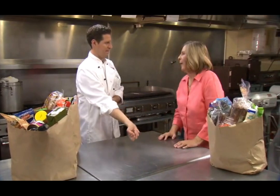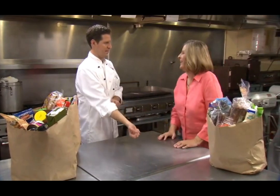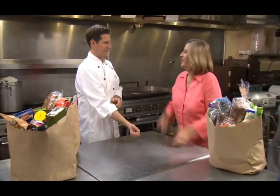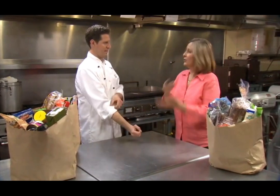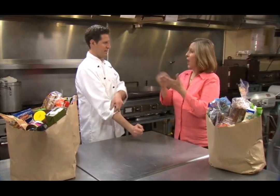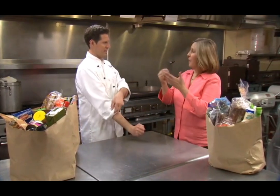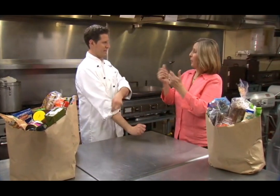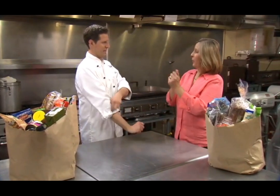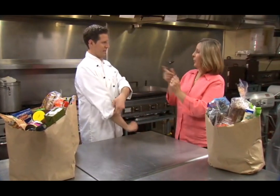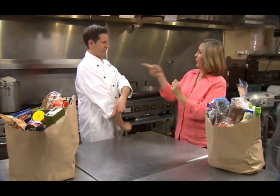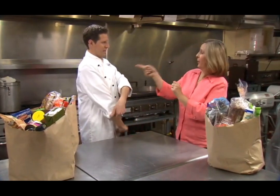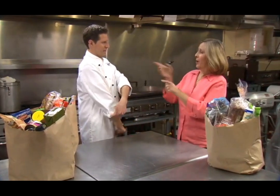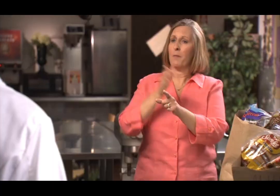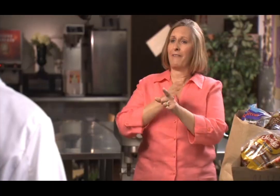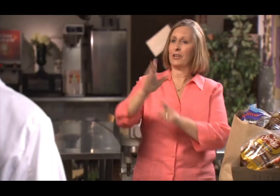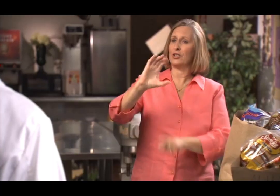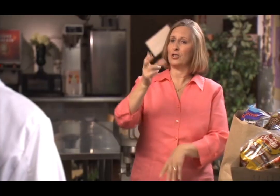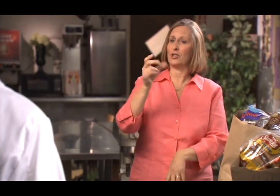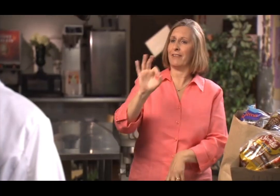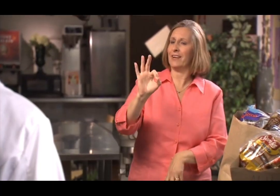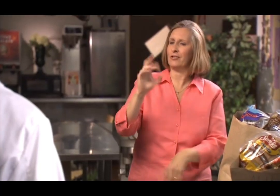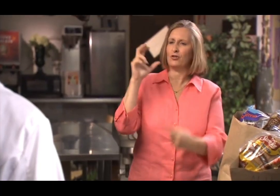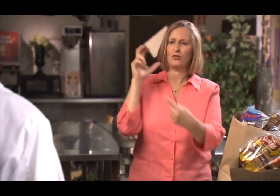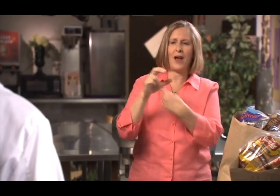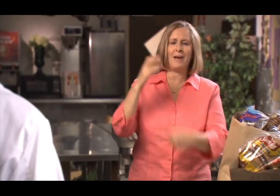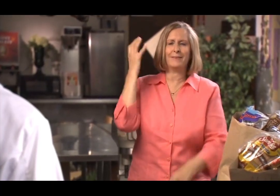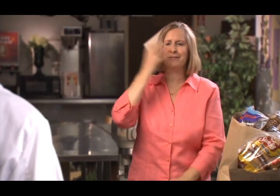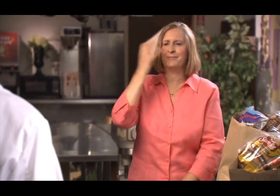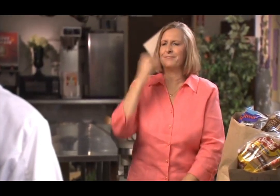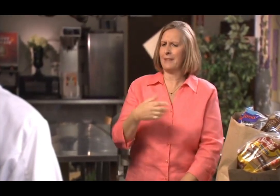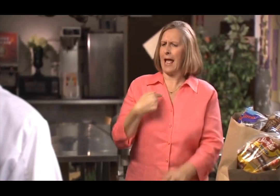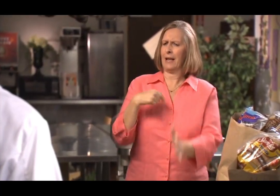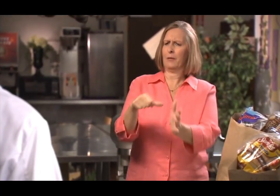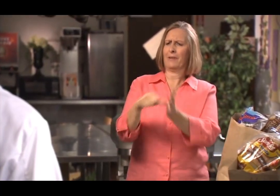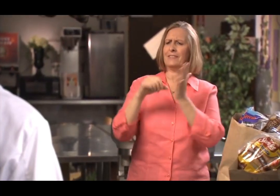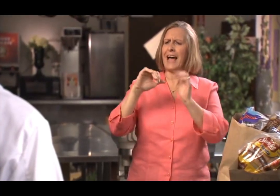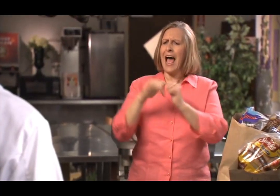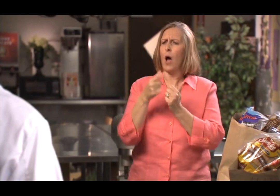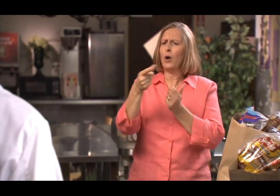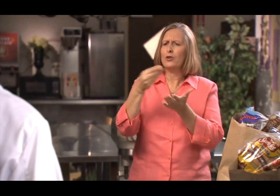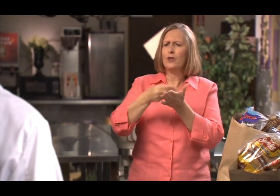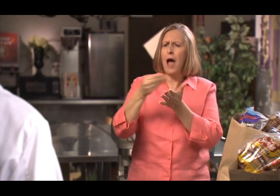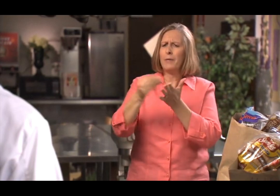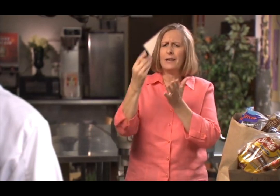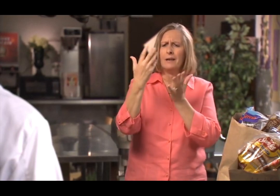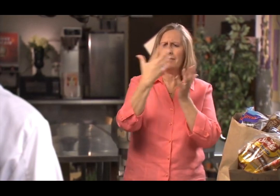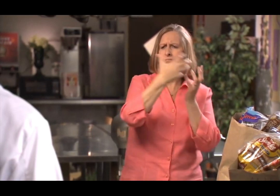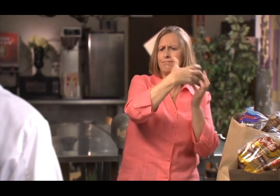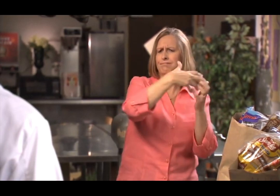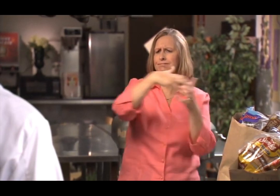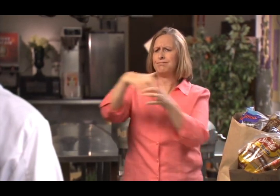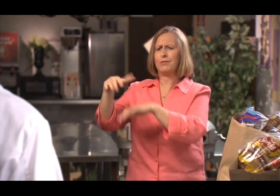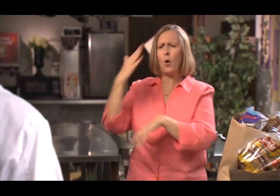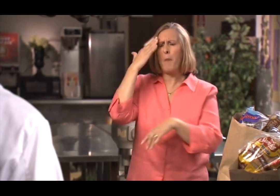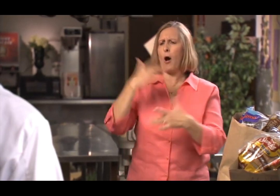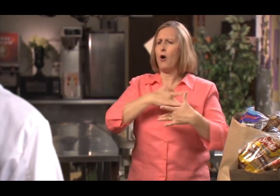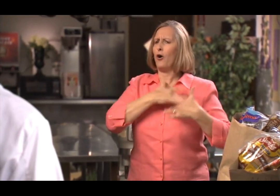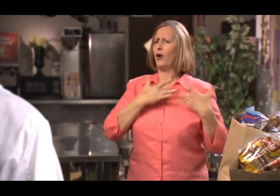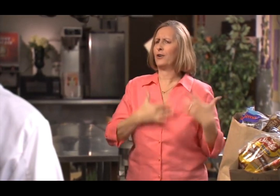Wow, grocery shopping with a professional chef is an amazing experience. I'm impressed by the well-organized way you shop and how you know